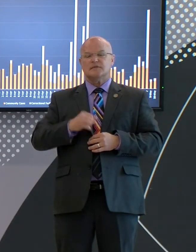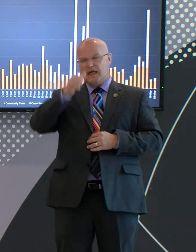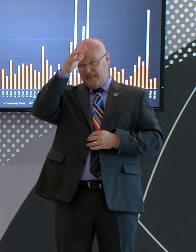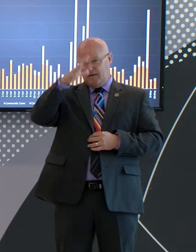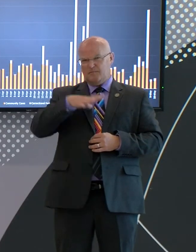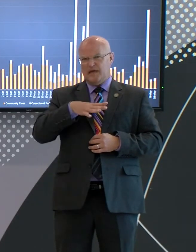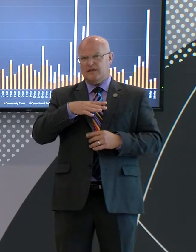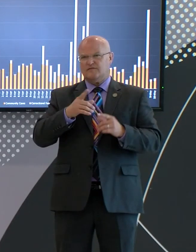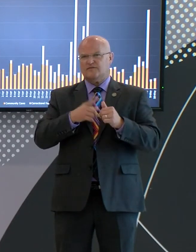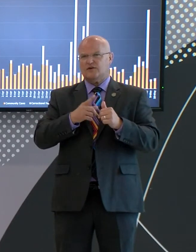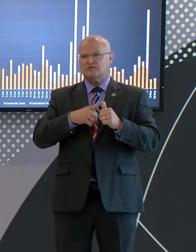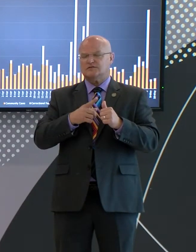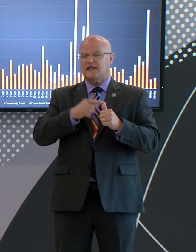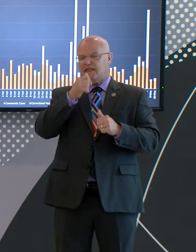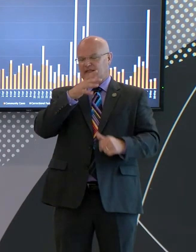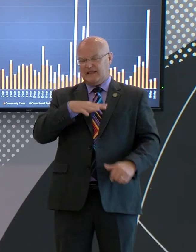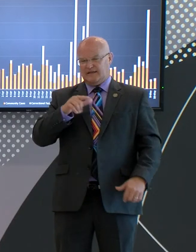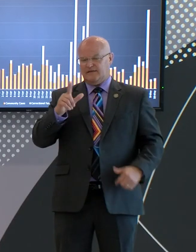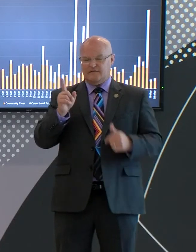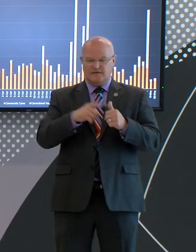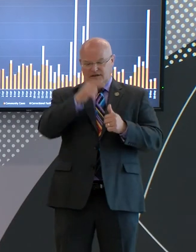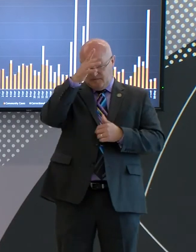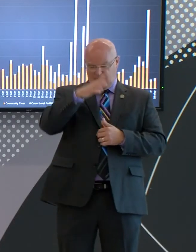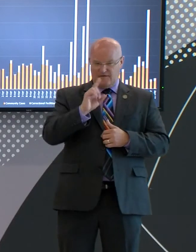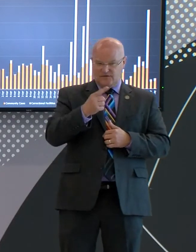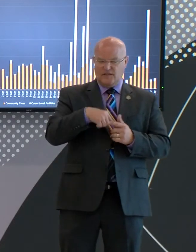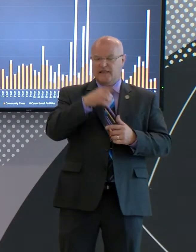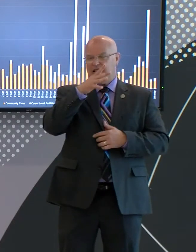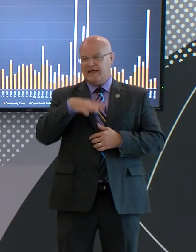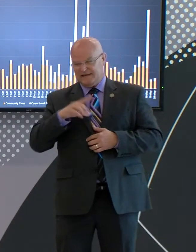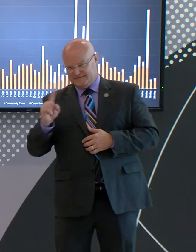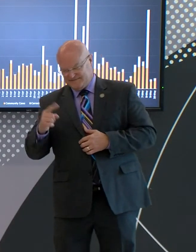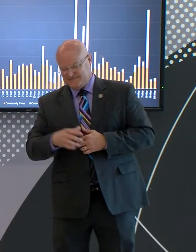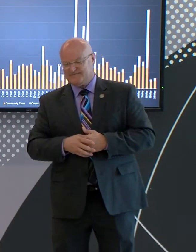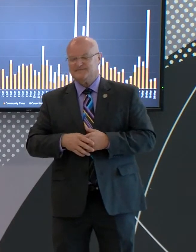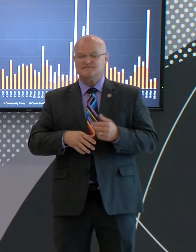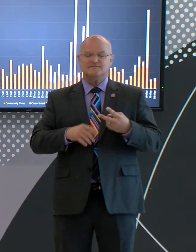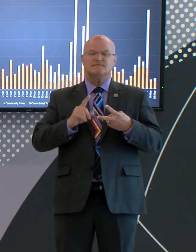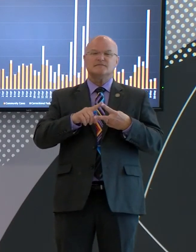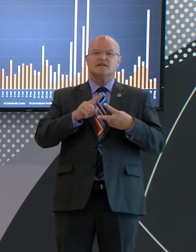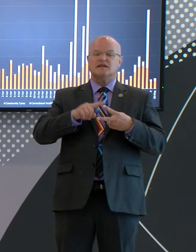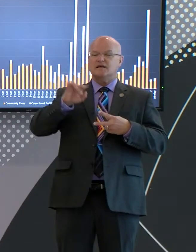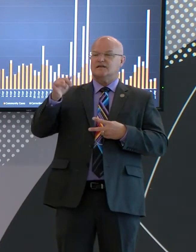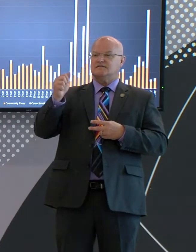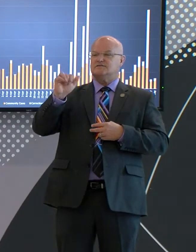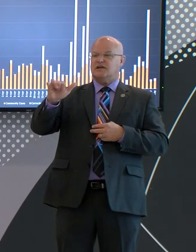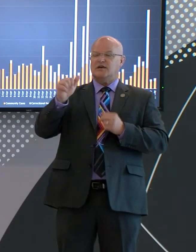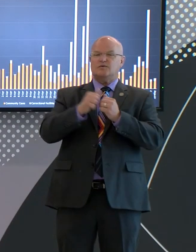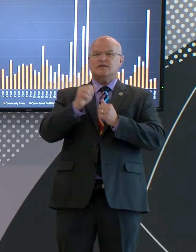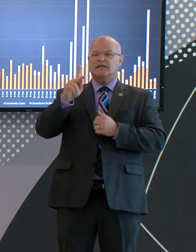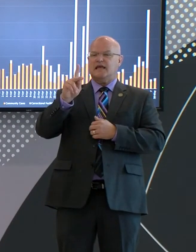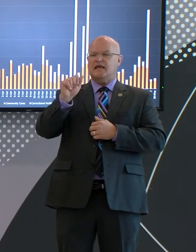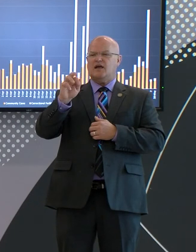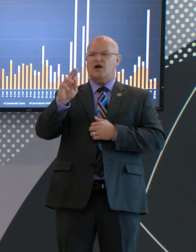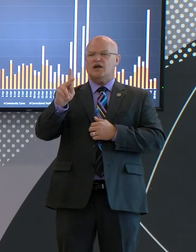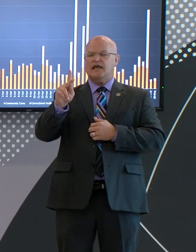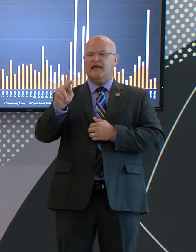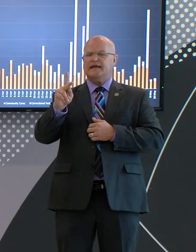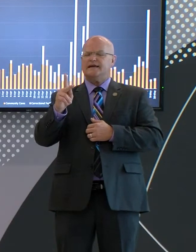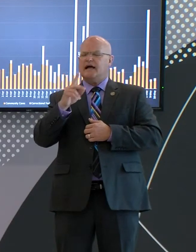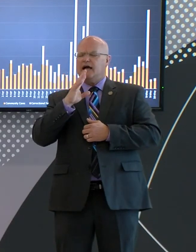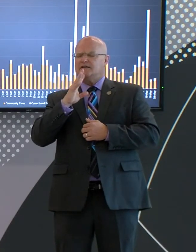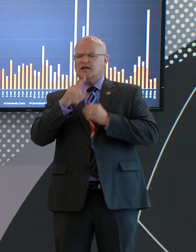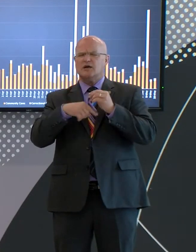the gentleman first go and then the ahead. lady. The gentleman first and then lady. Hey, Governor, Jay with KRK. Kind of piggybacking off